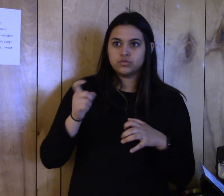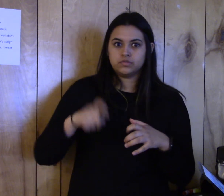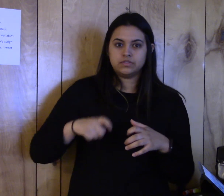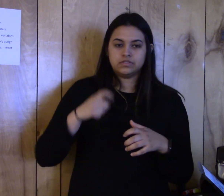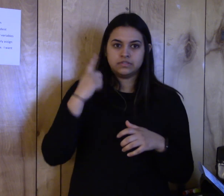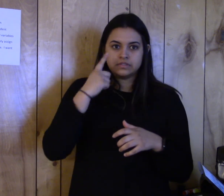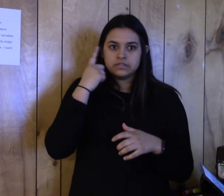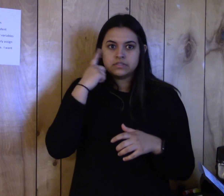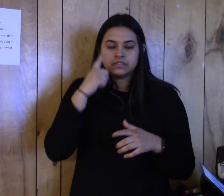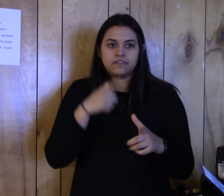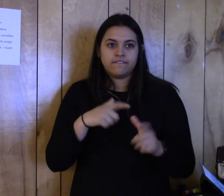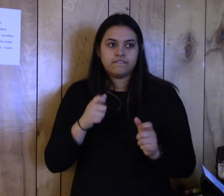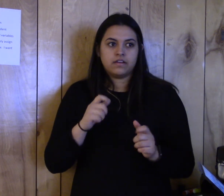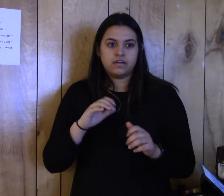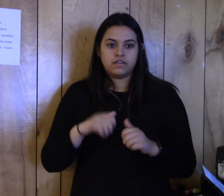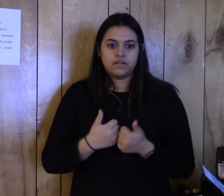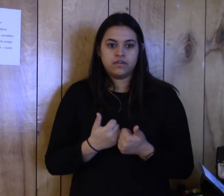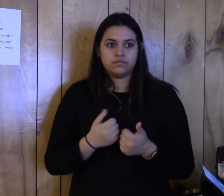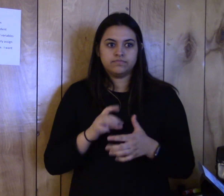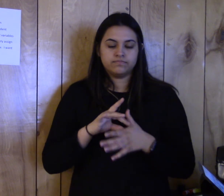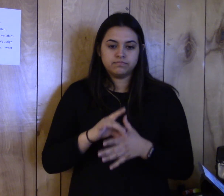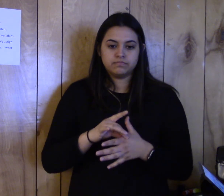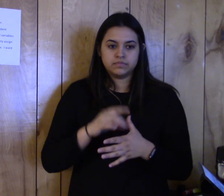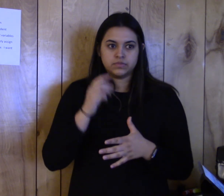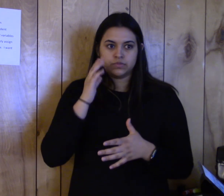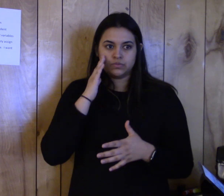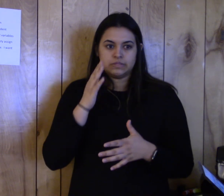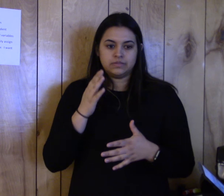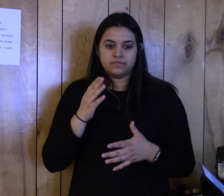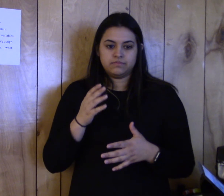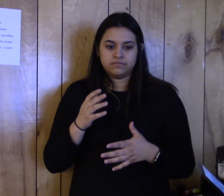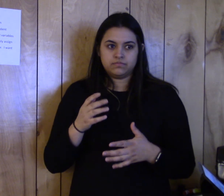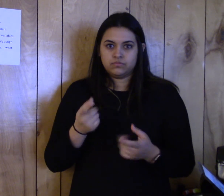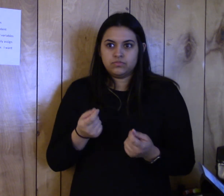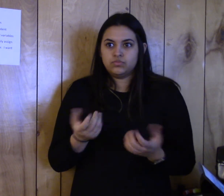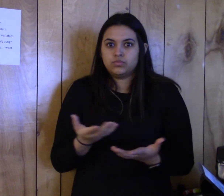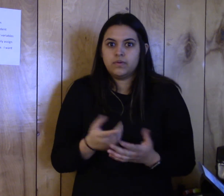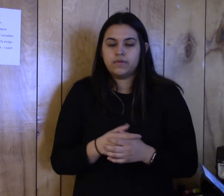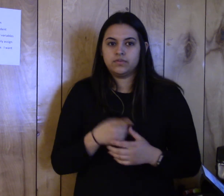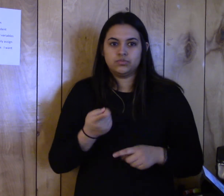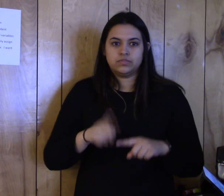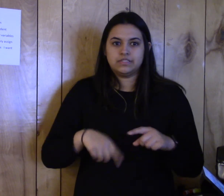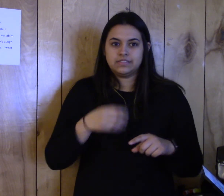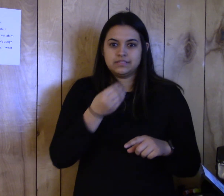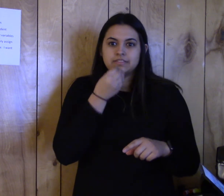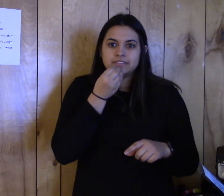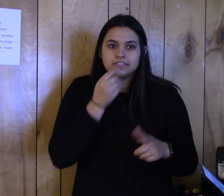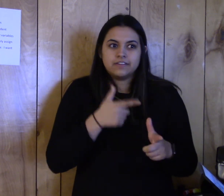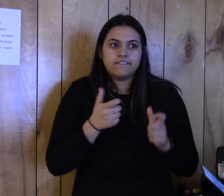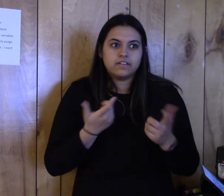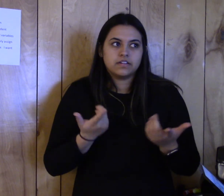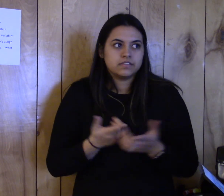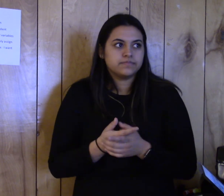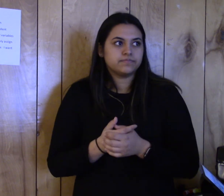you're going to get rid of all that meat, because you can't eat it before it rots. So, you know, that would be another outcome that you might look